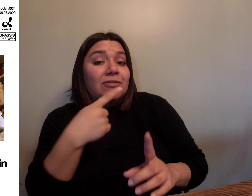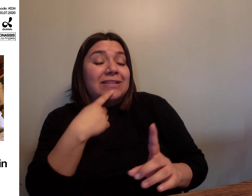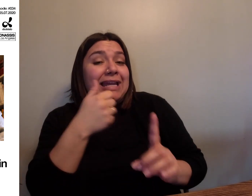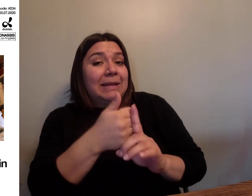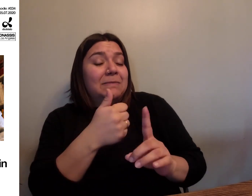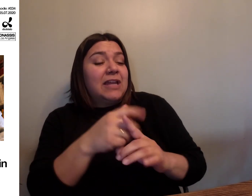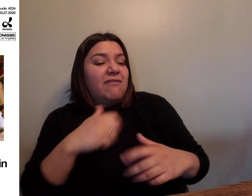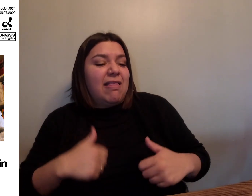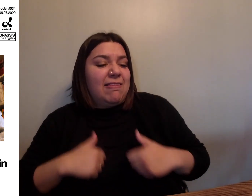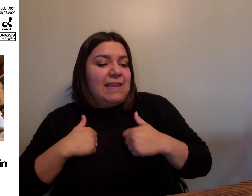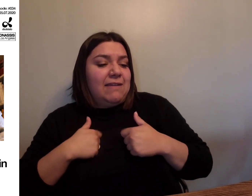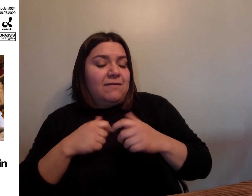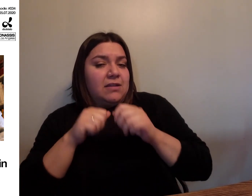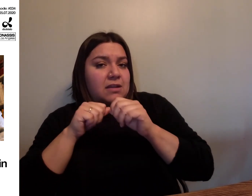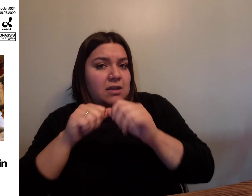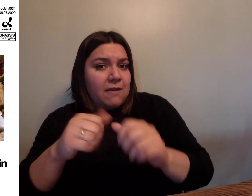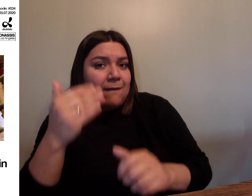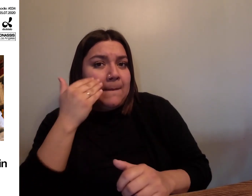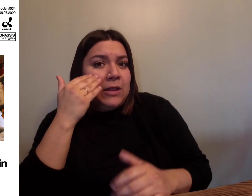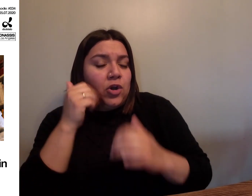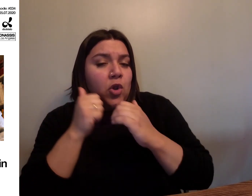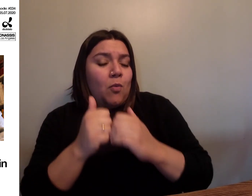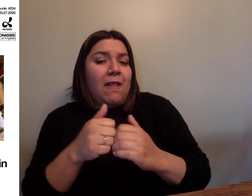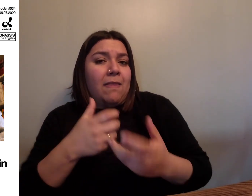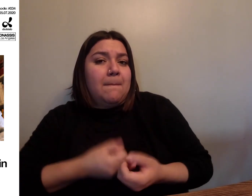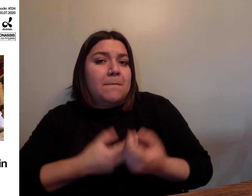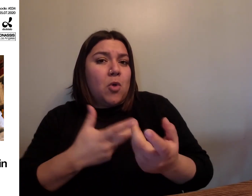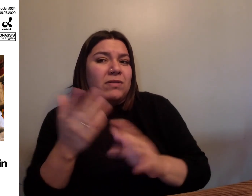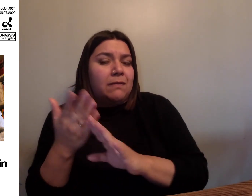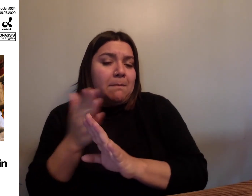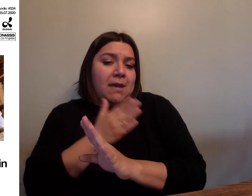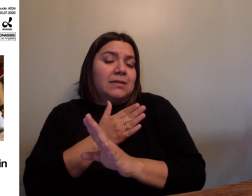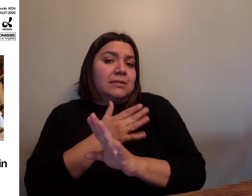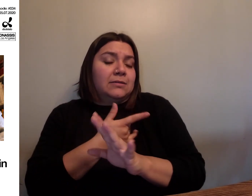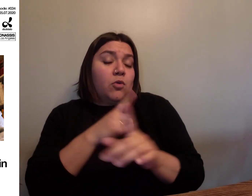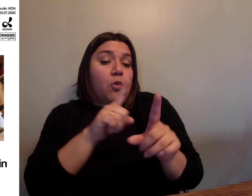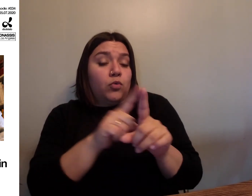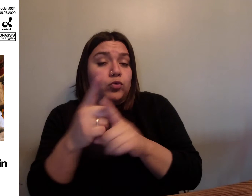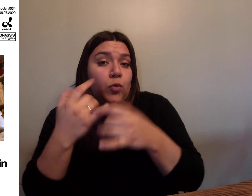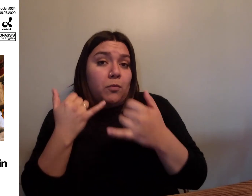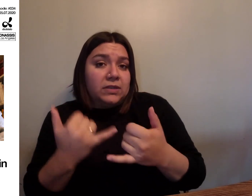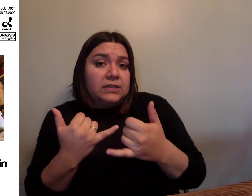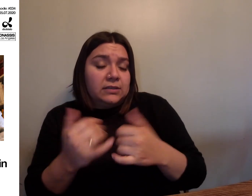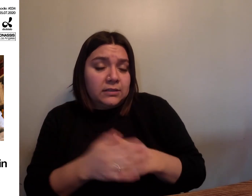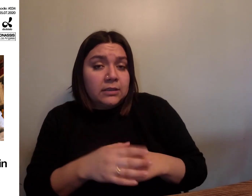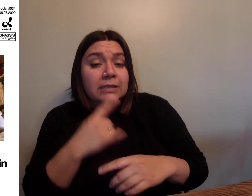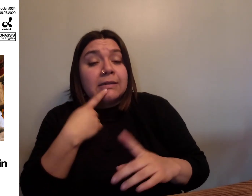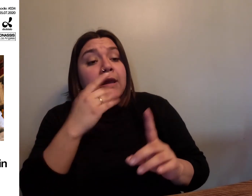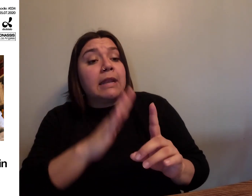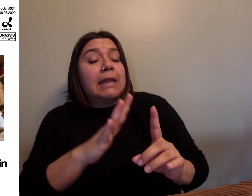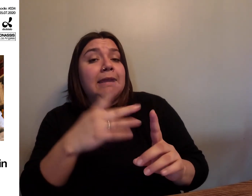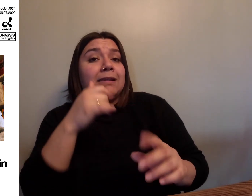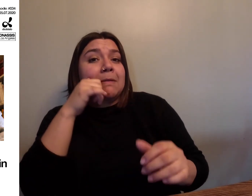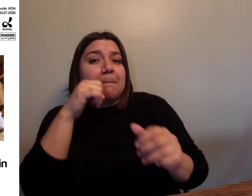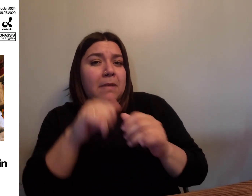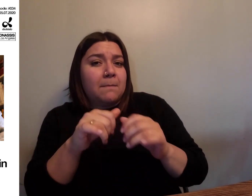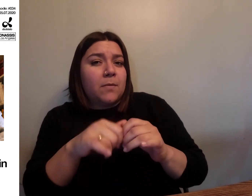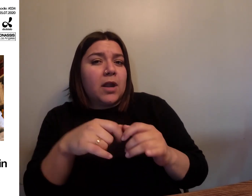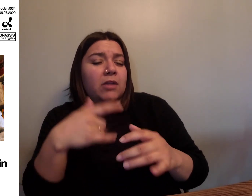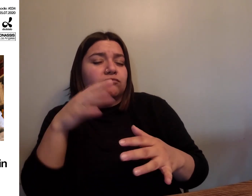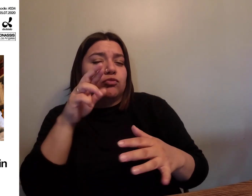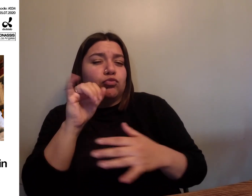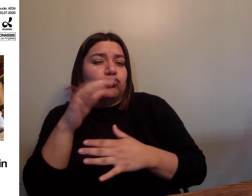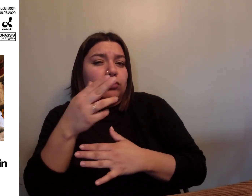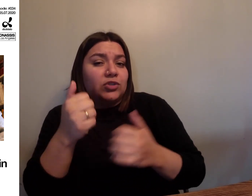he had lived in constant familiarity with the poets of the past and present. His memory was rich